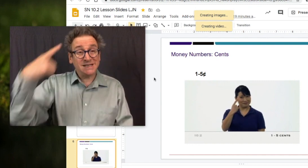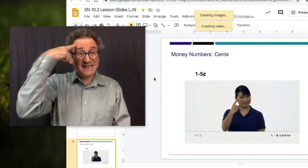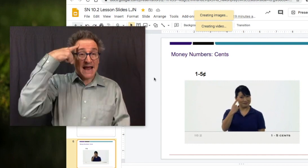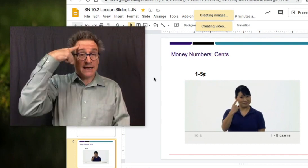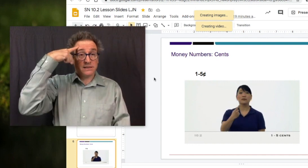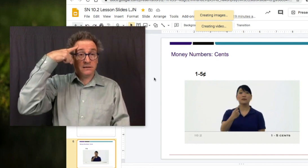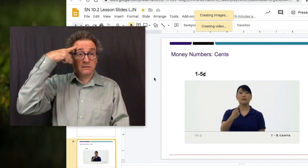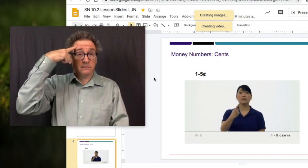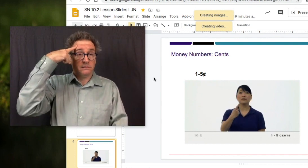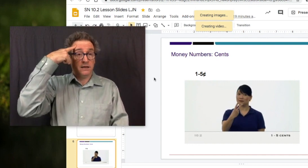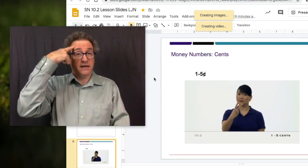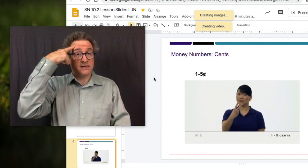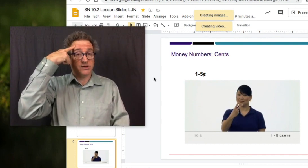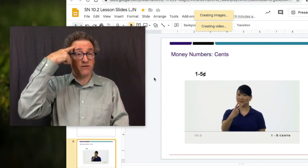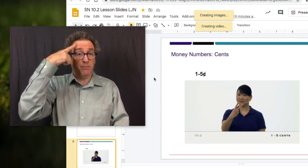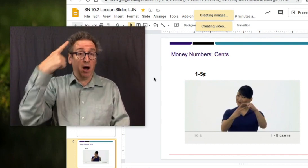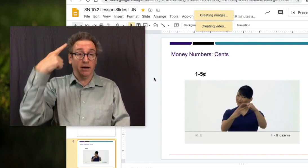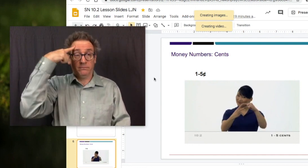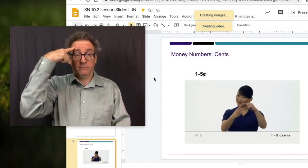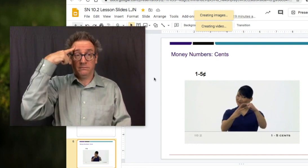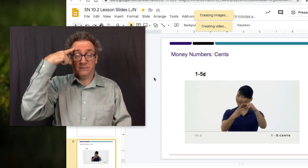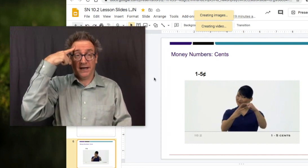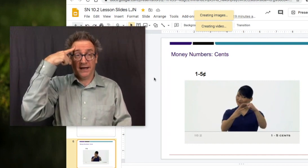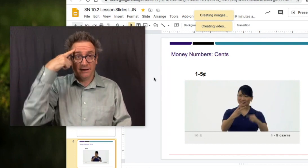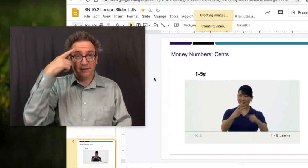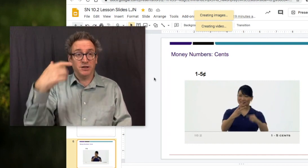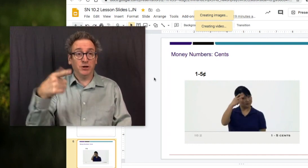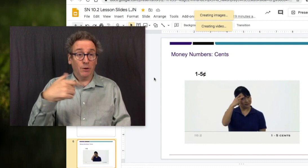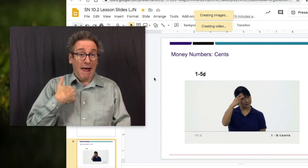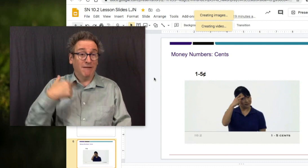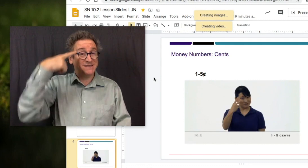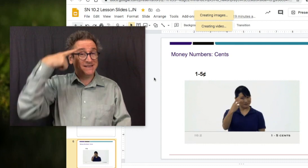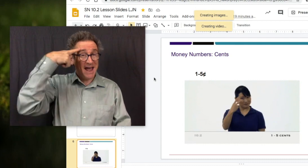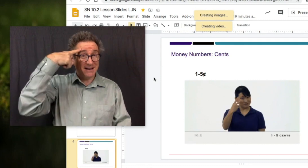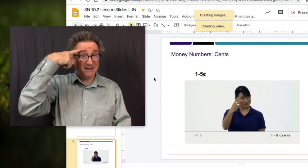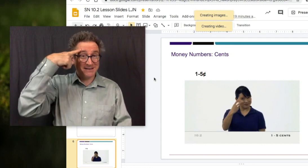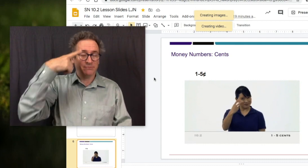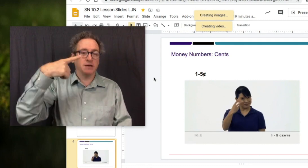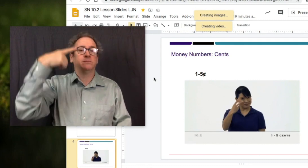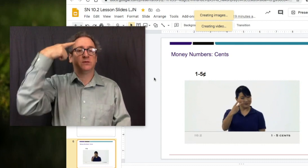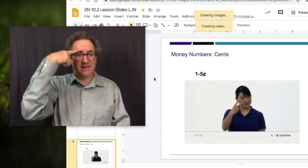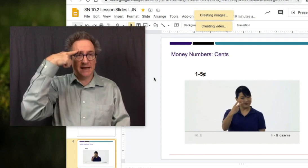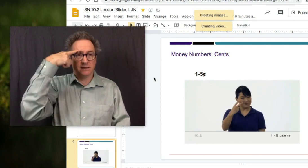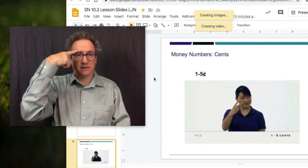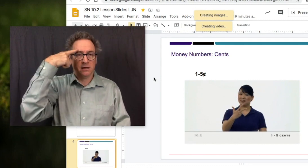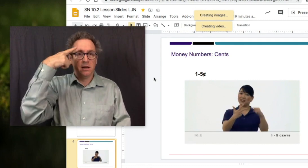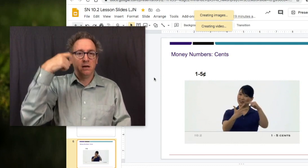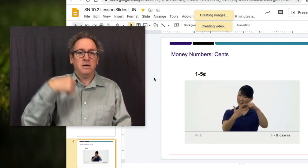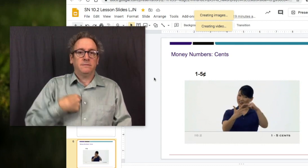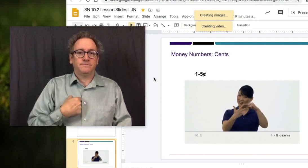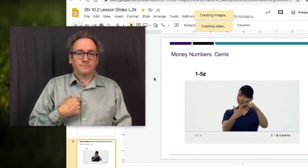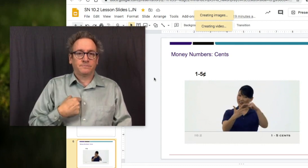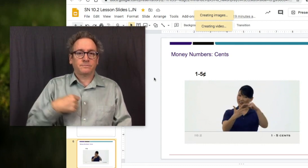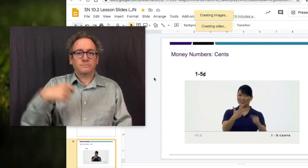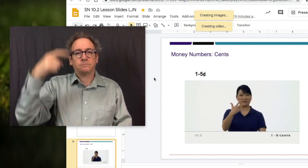So cents is a sort of pun, like you have sense, right? So sense.